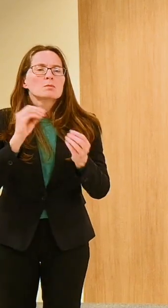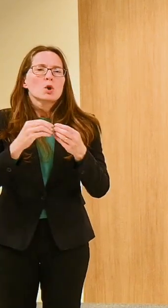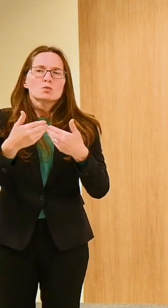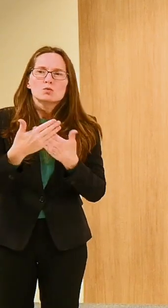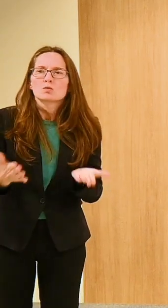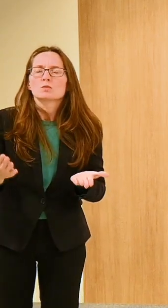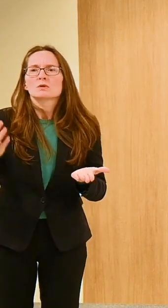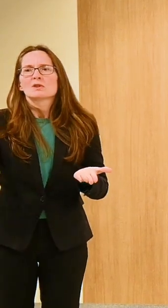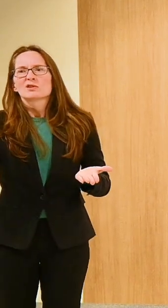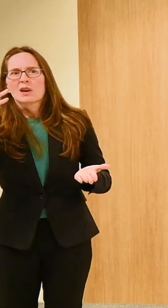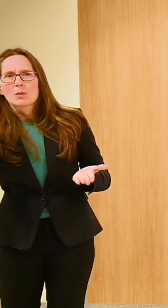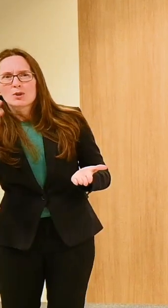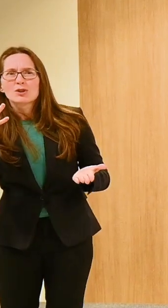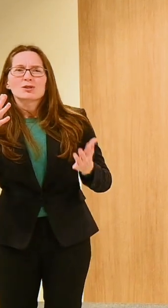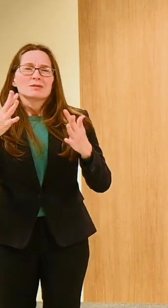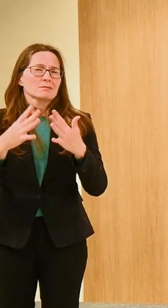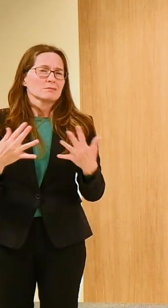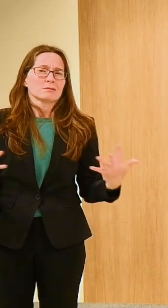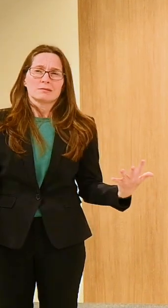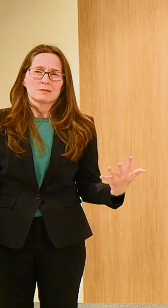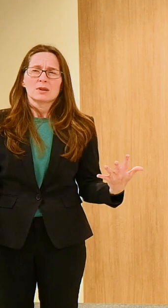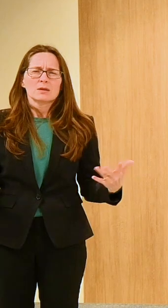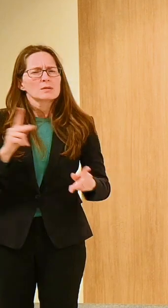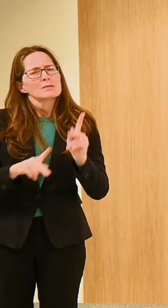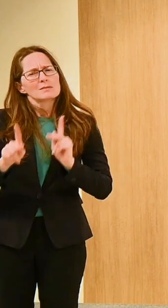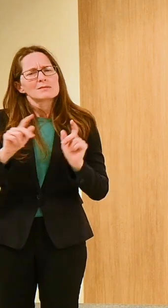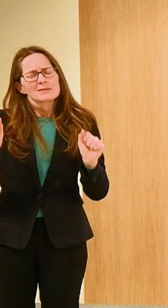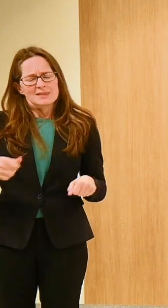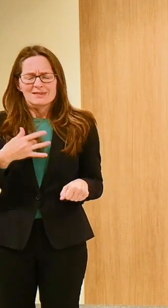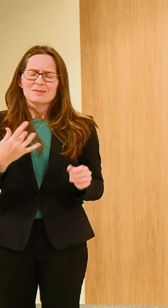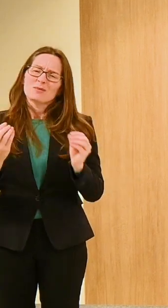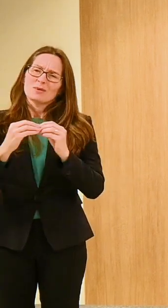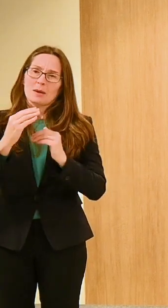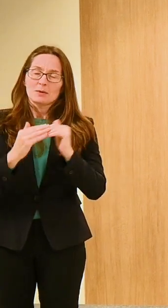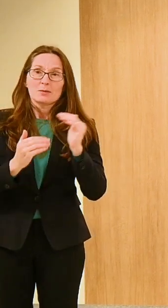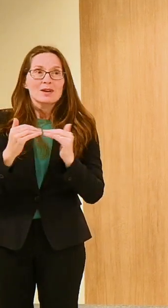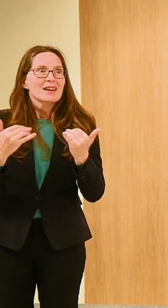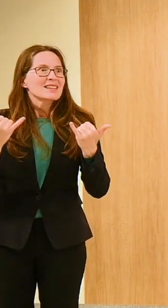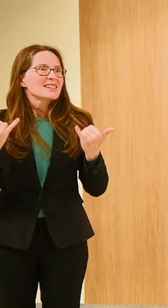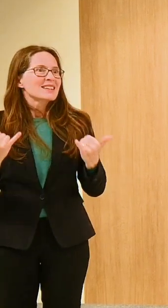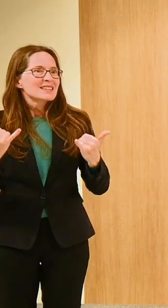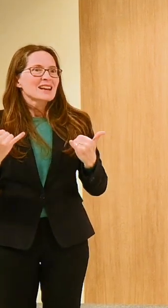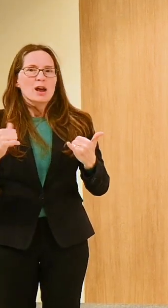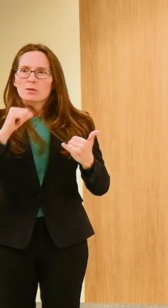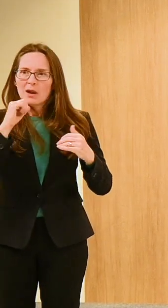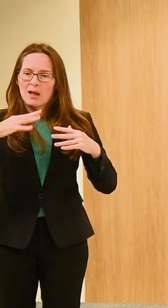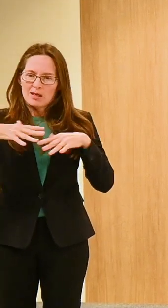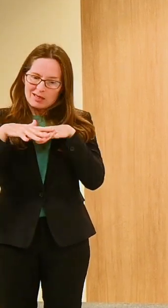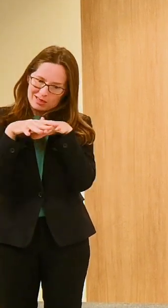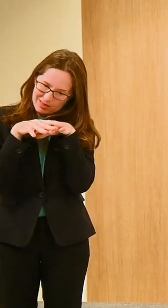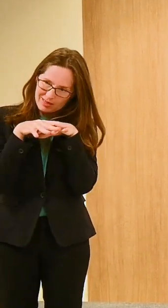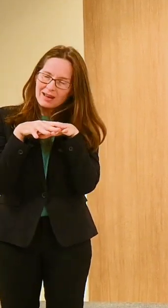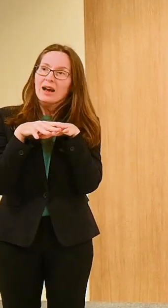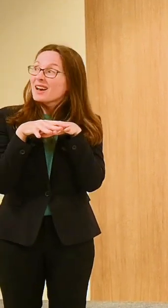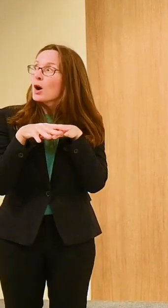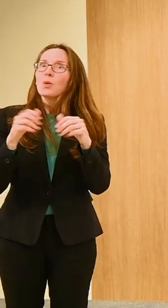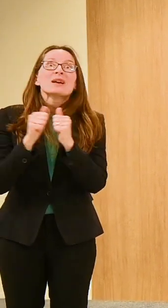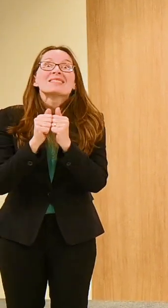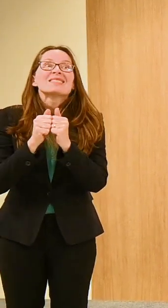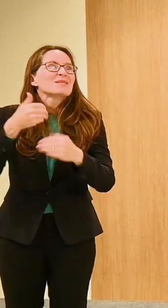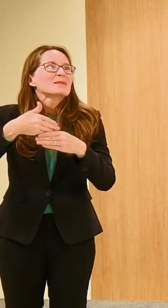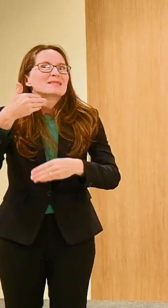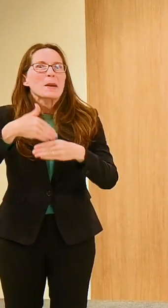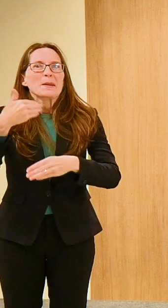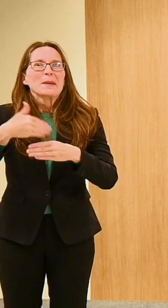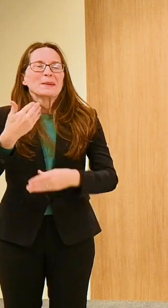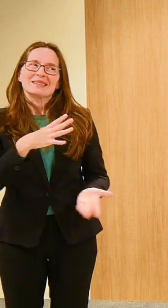much more comfortable for their time. We're much less cramped in here, and we have windows. One of the problems we had in the other place, there's no